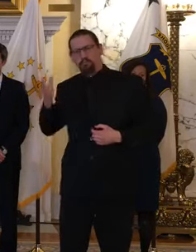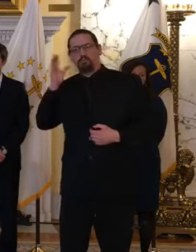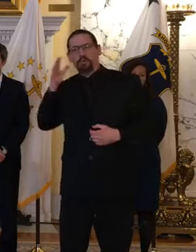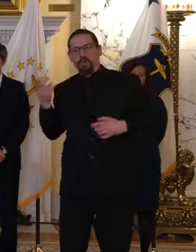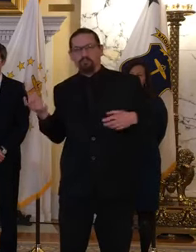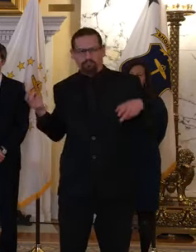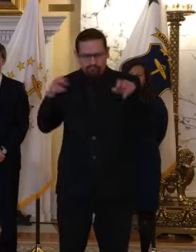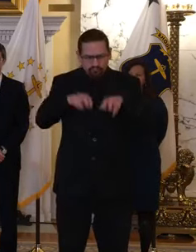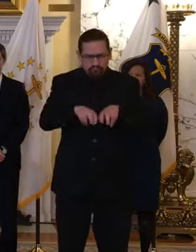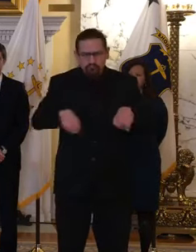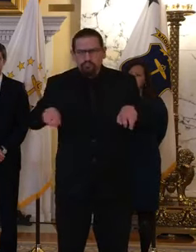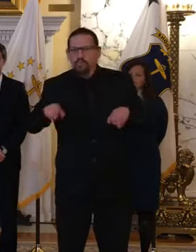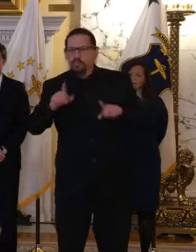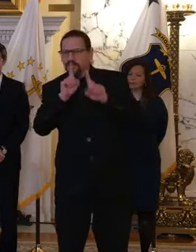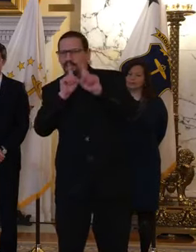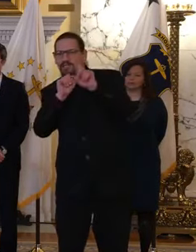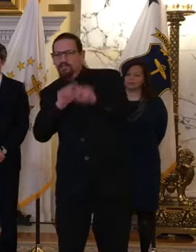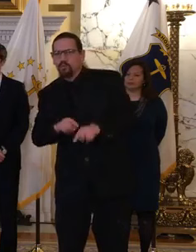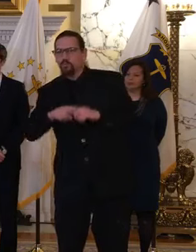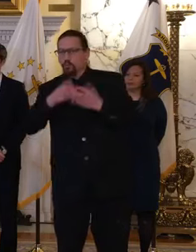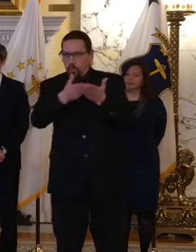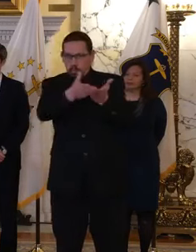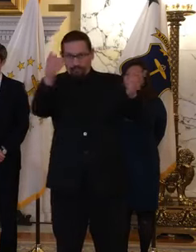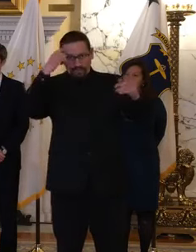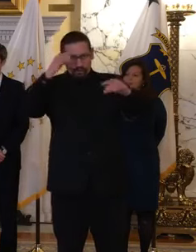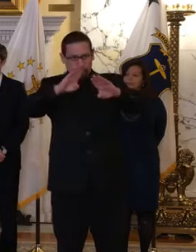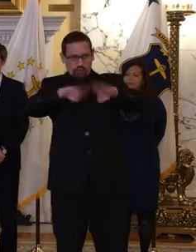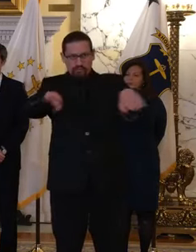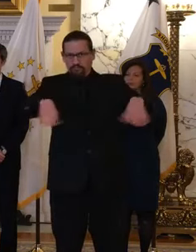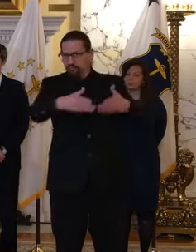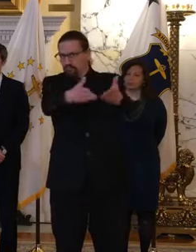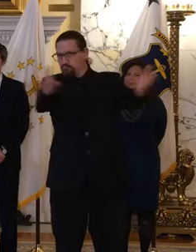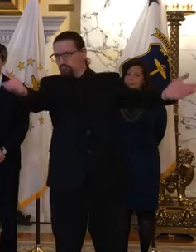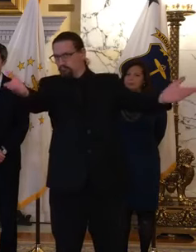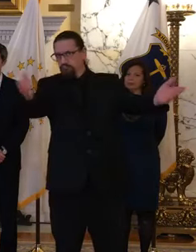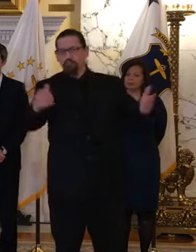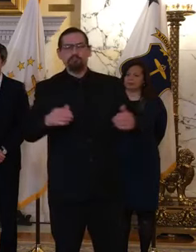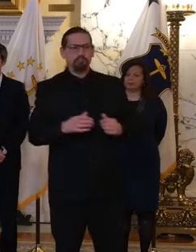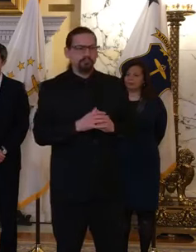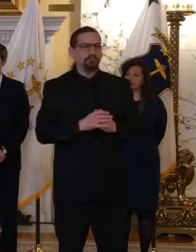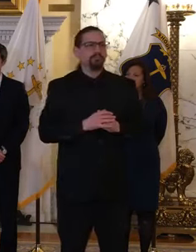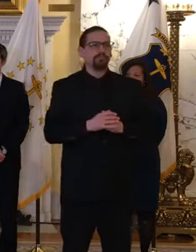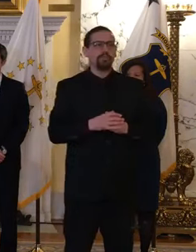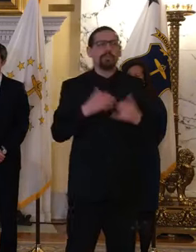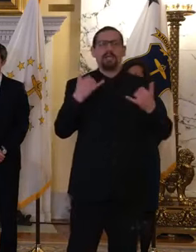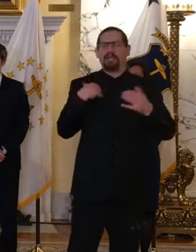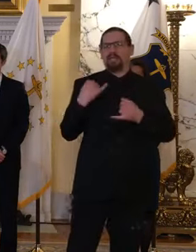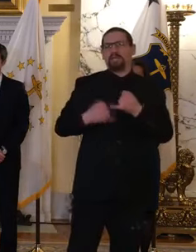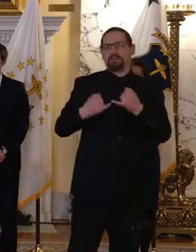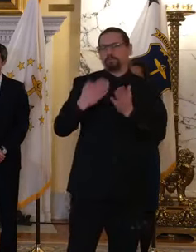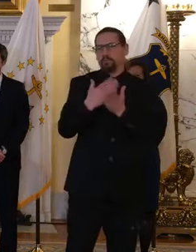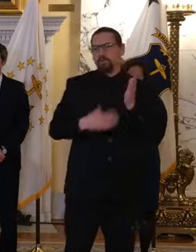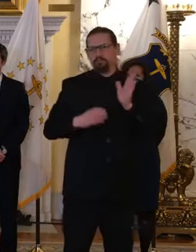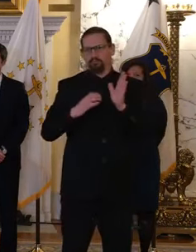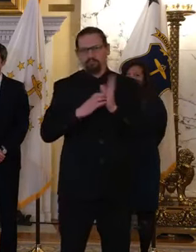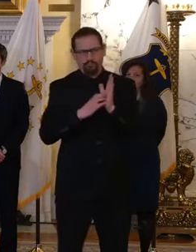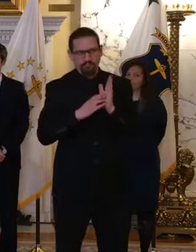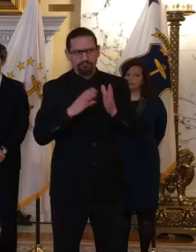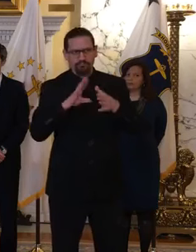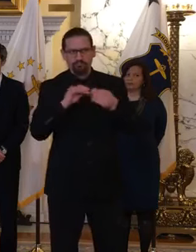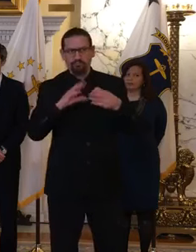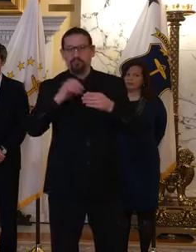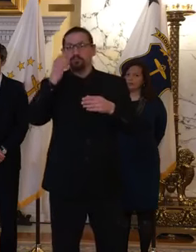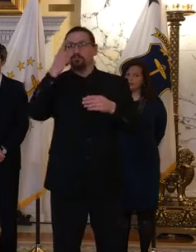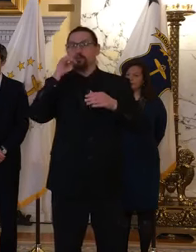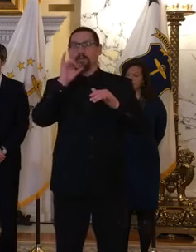I hope it helps, and I hope we have some fun. Last note, unrelated to schools. I want